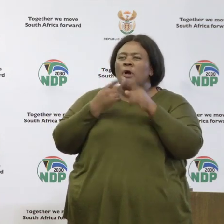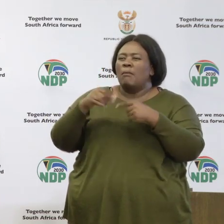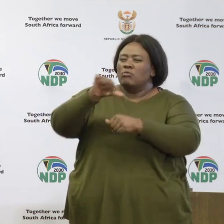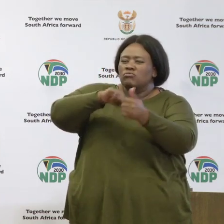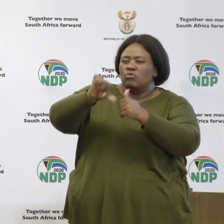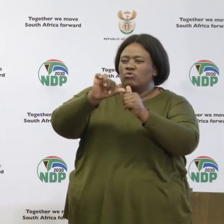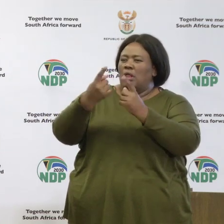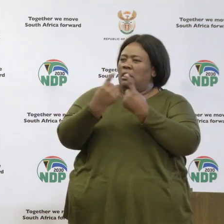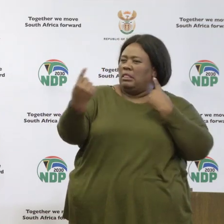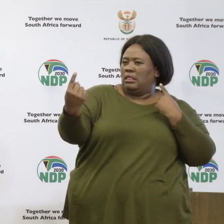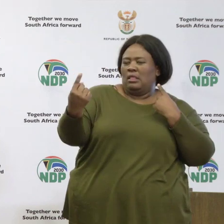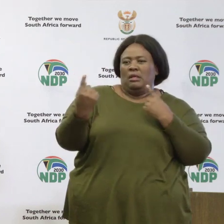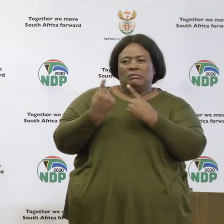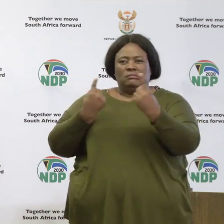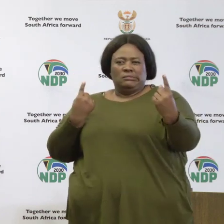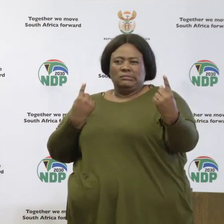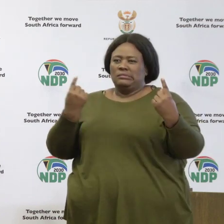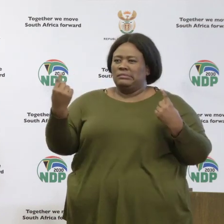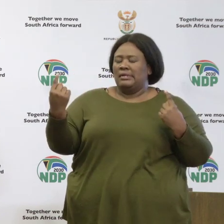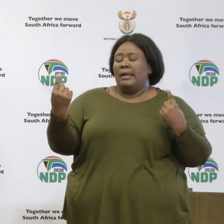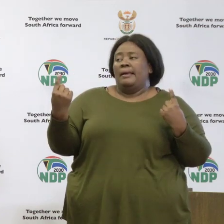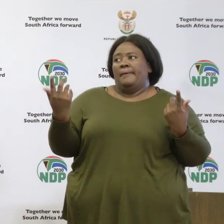and social distance does not